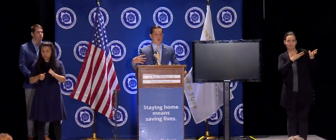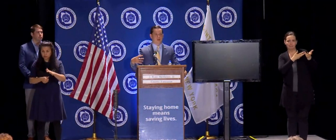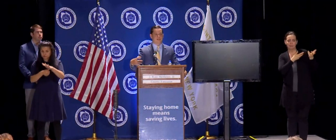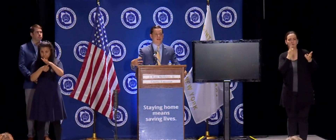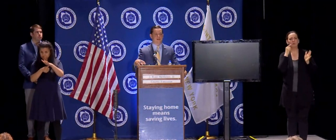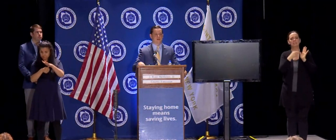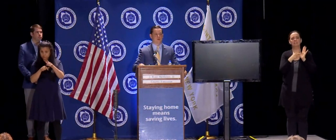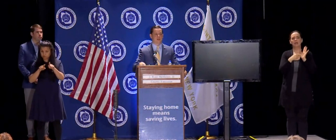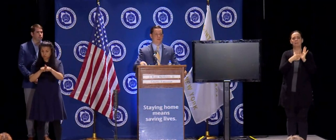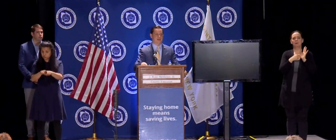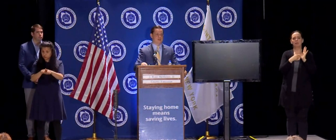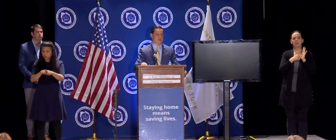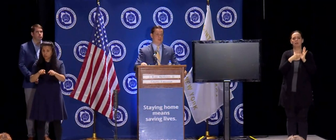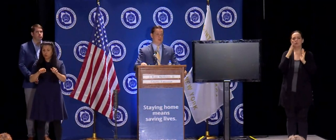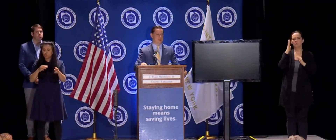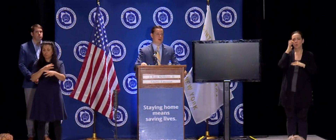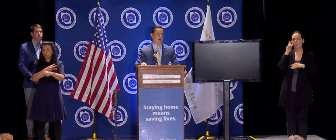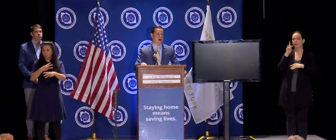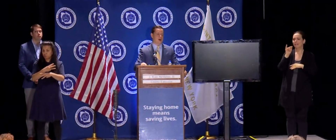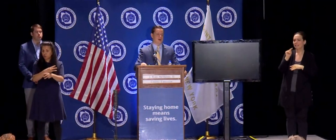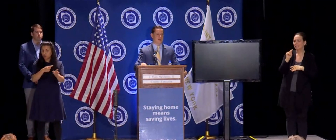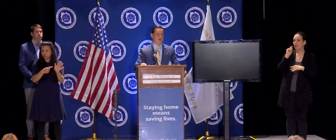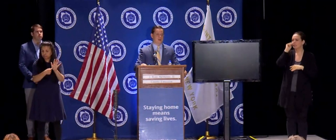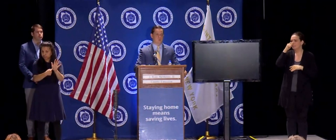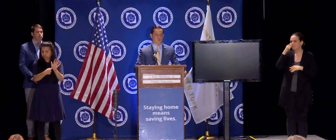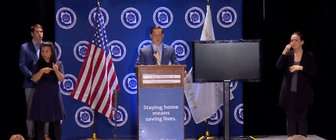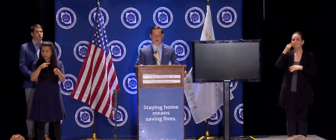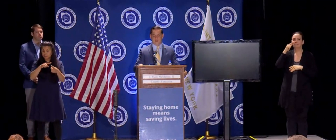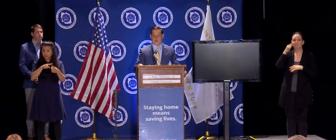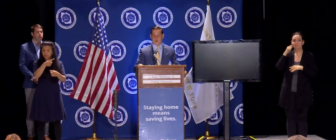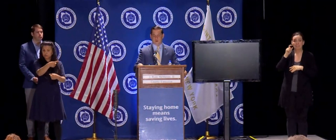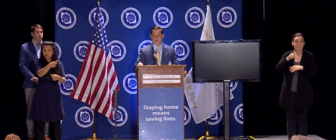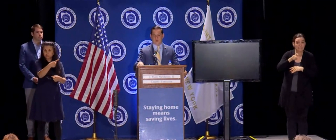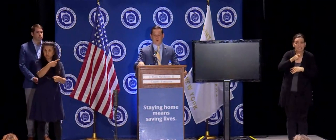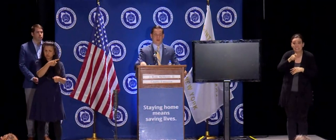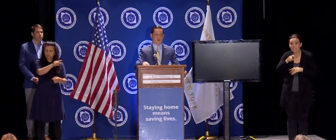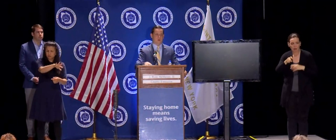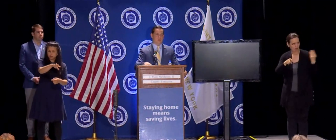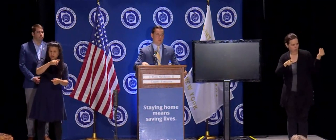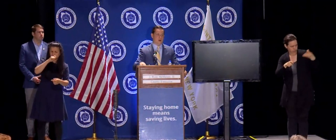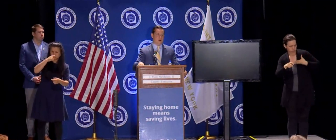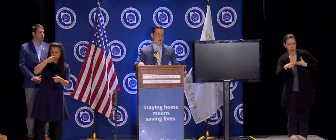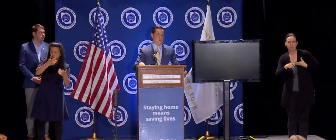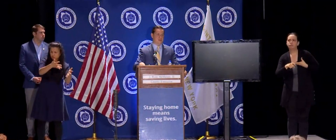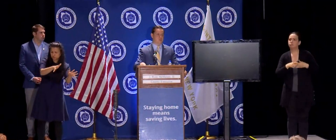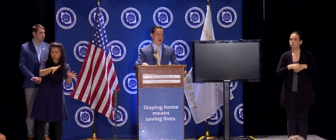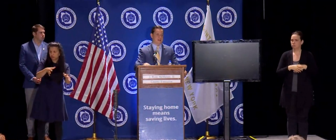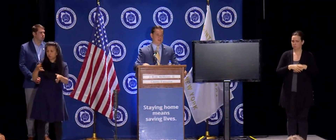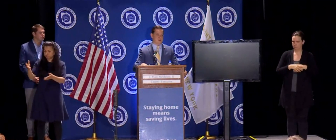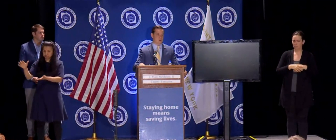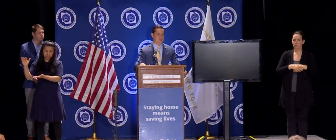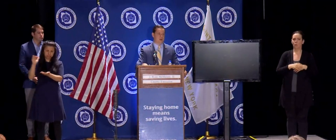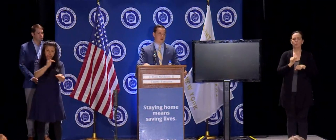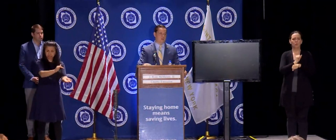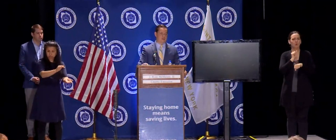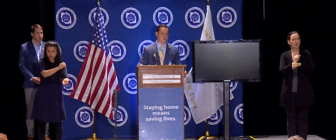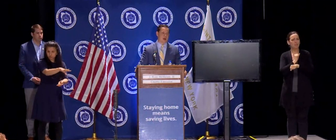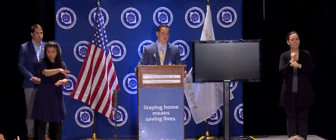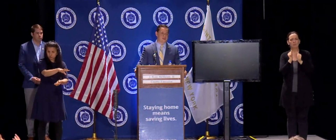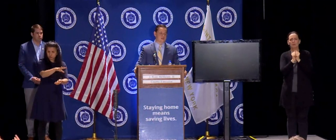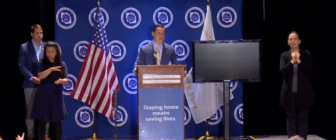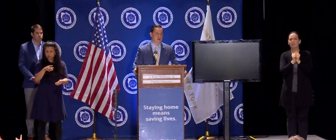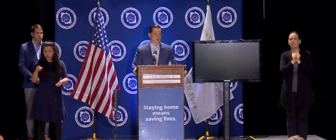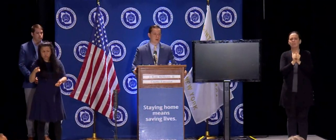They're running low on test kits. We get them test kits. And it, related to working with best practices, we're sharing our